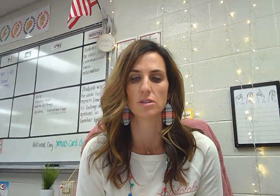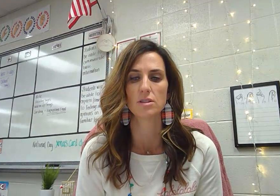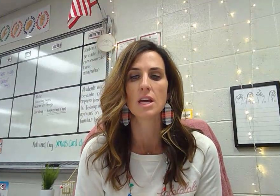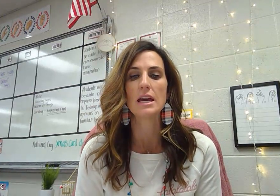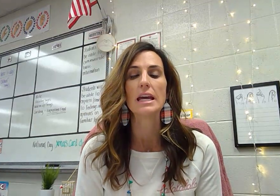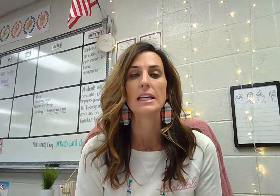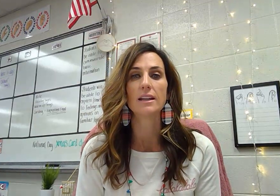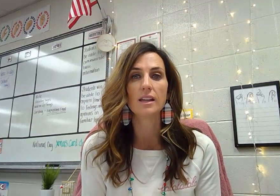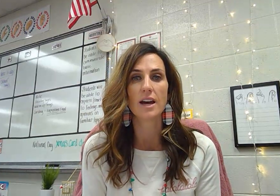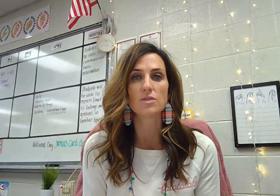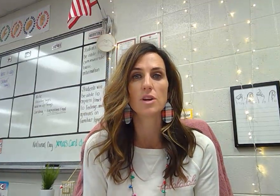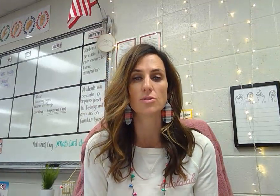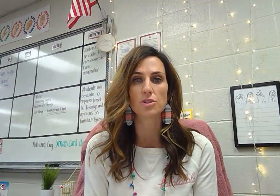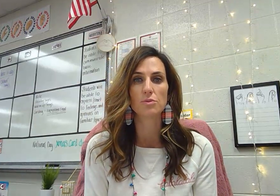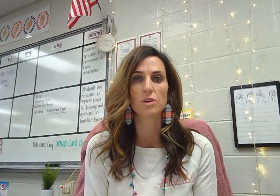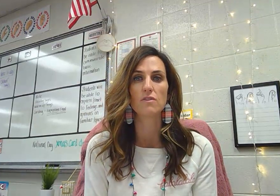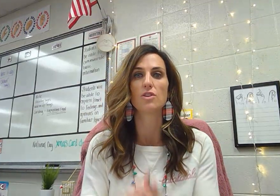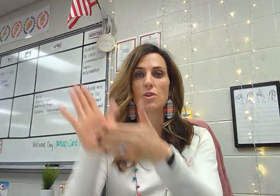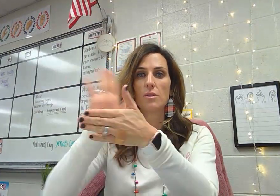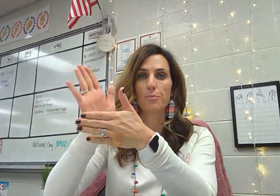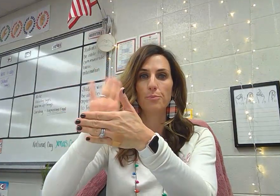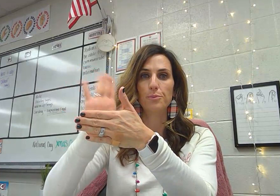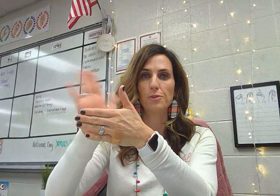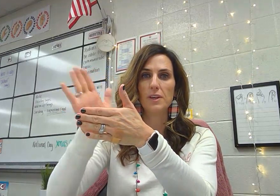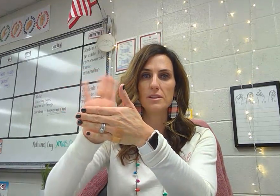expressions. In class, we also reviewed movies